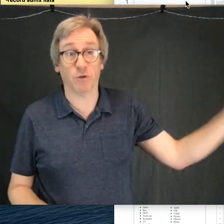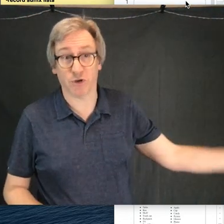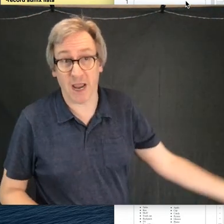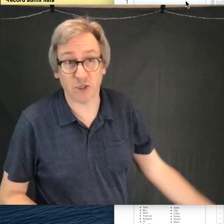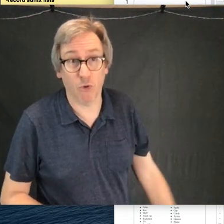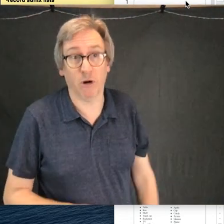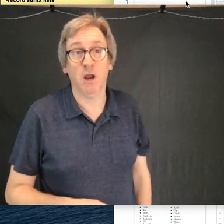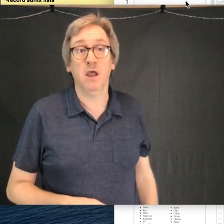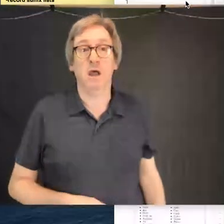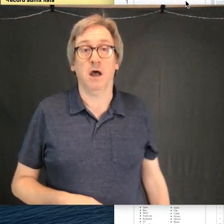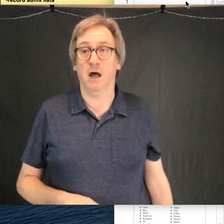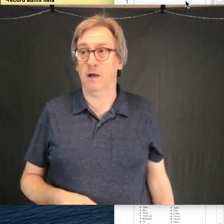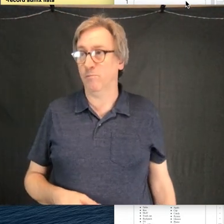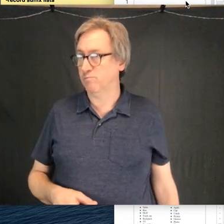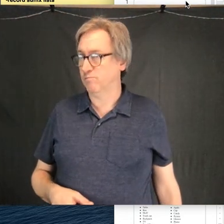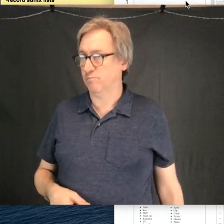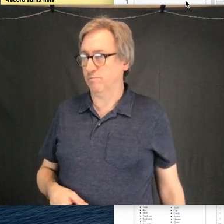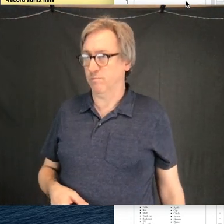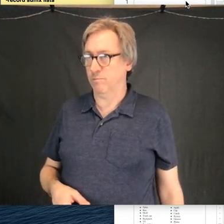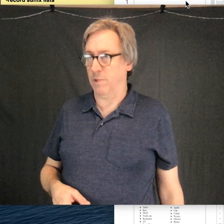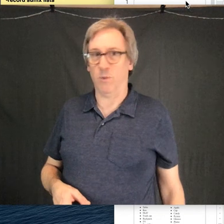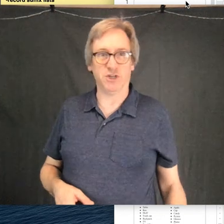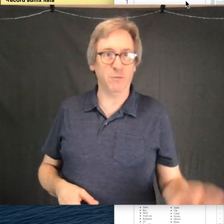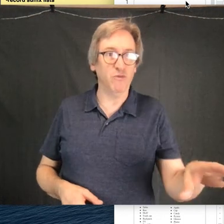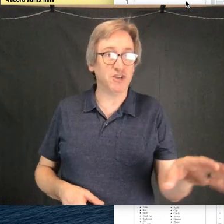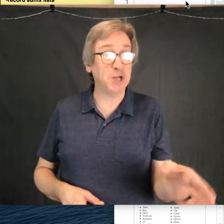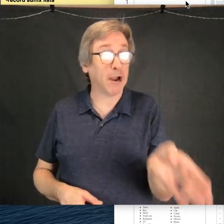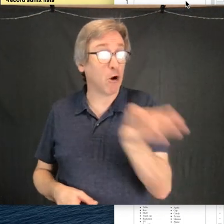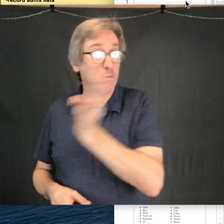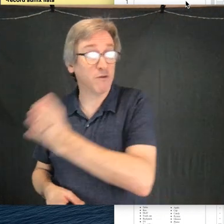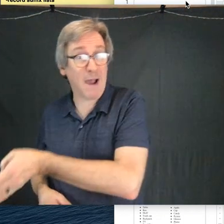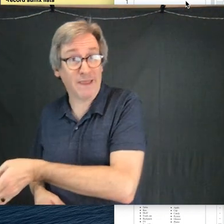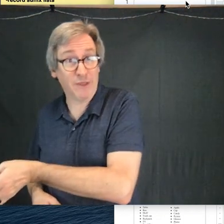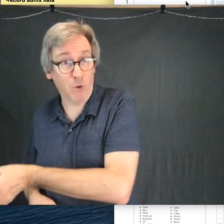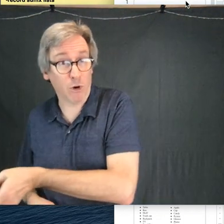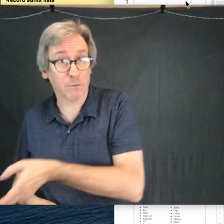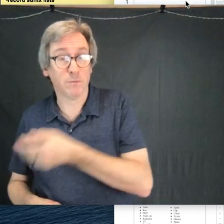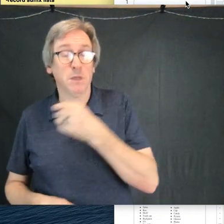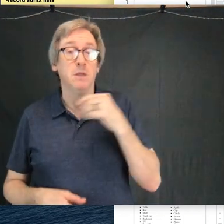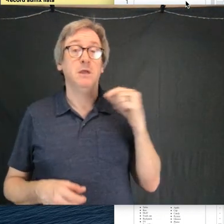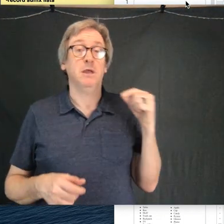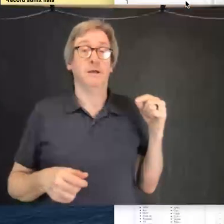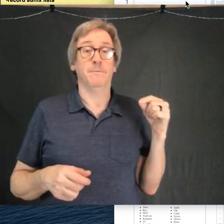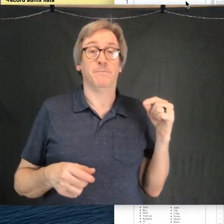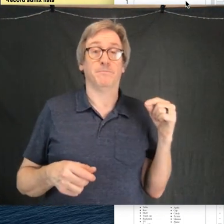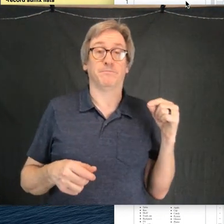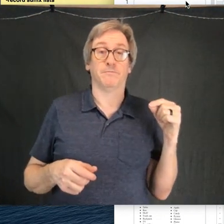you to throw it in the trash, or I want you to move a chair over by the door.